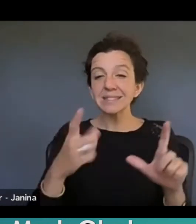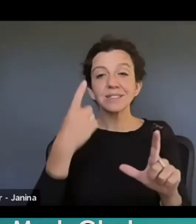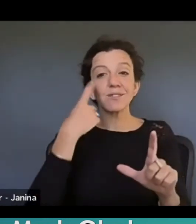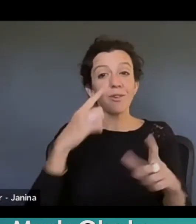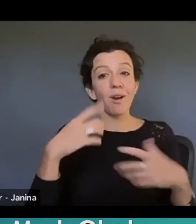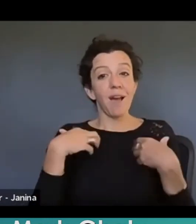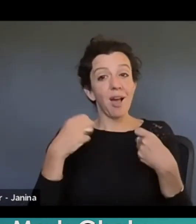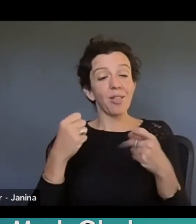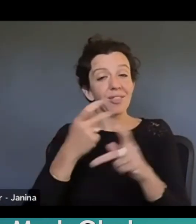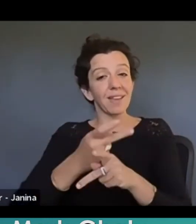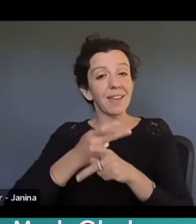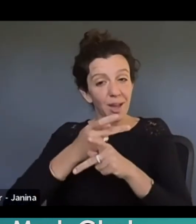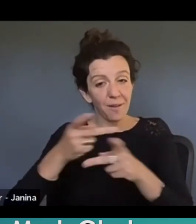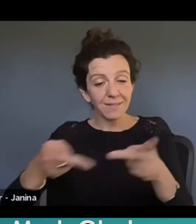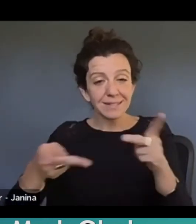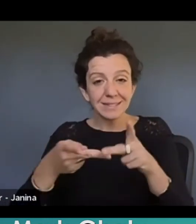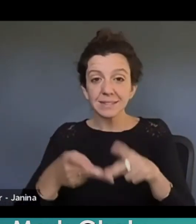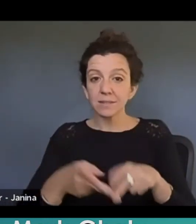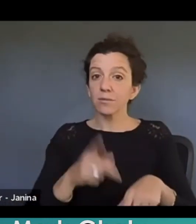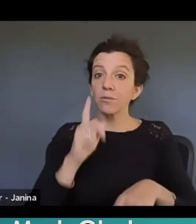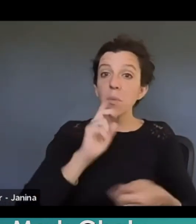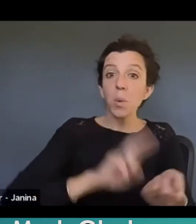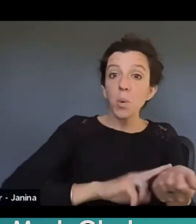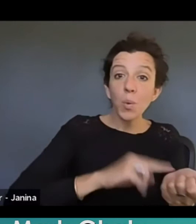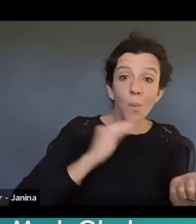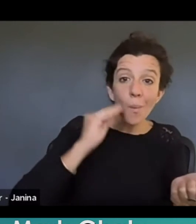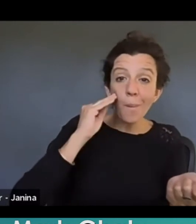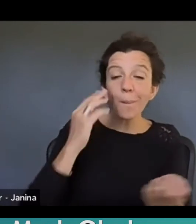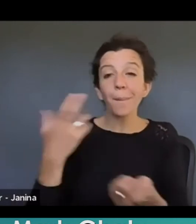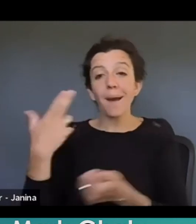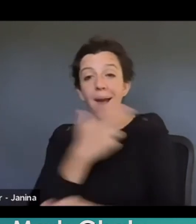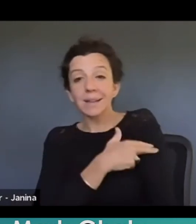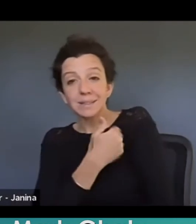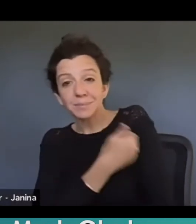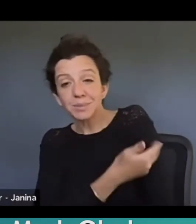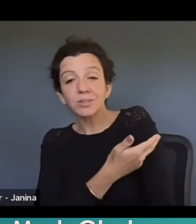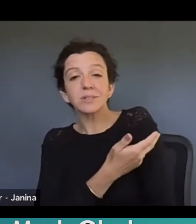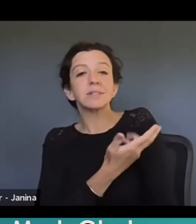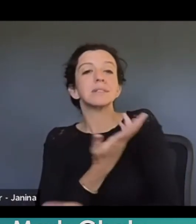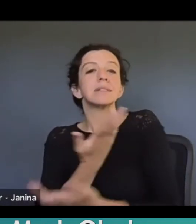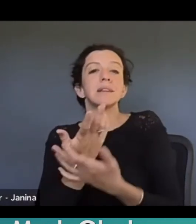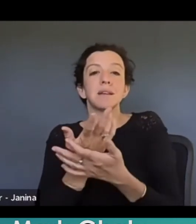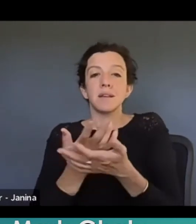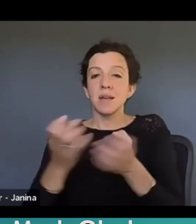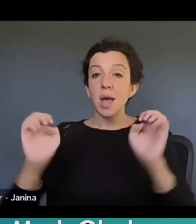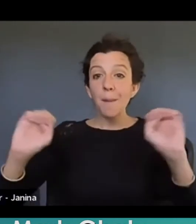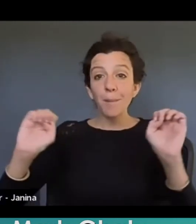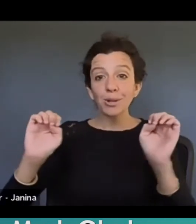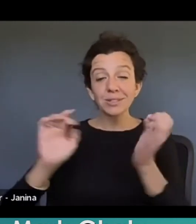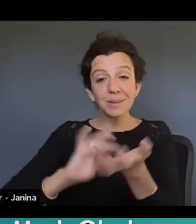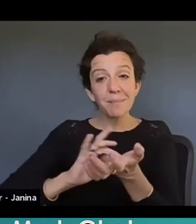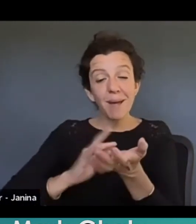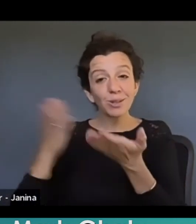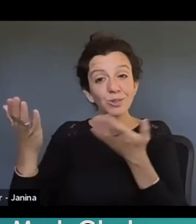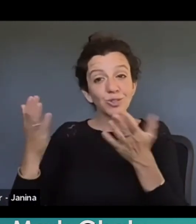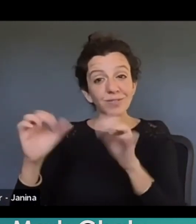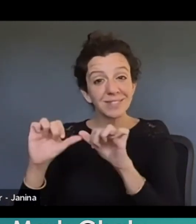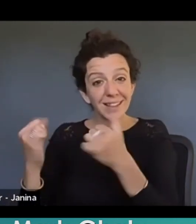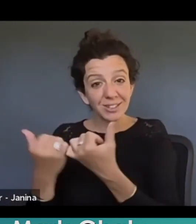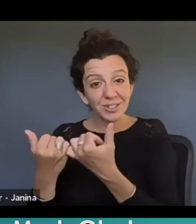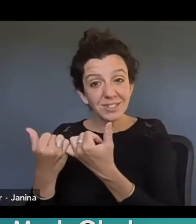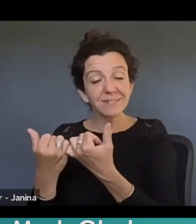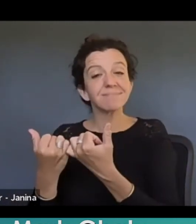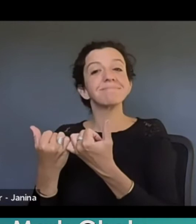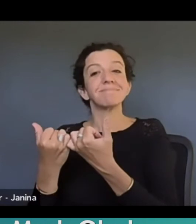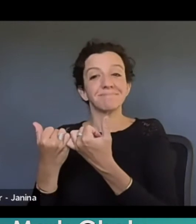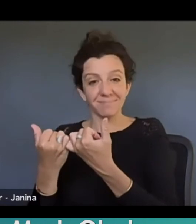facilities, both skilled nursing facilities and hospitals, the Emergency Medical Services Agency in Health and Human